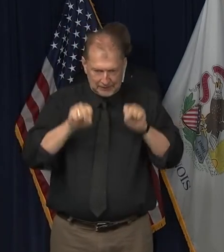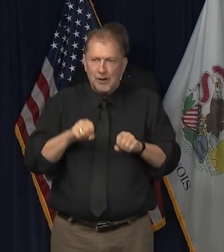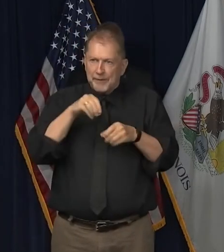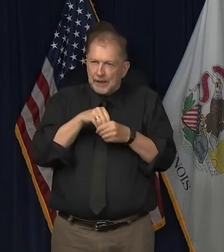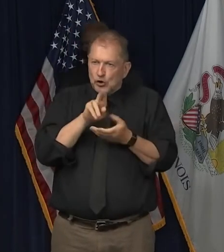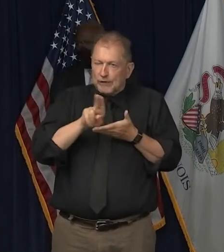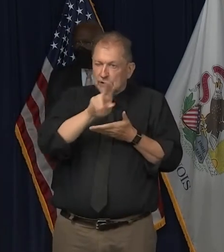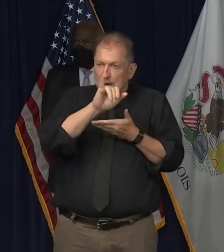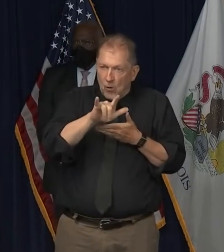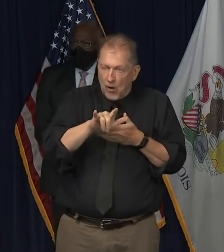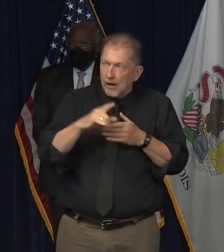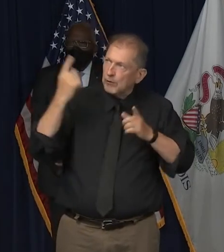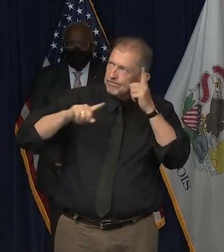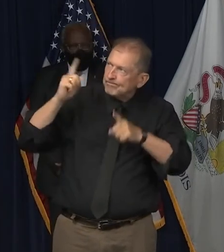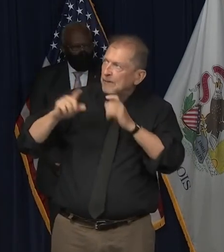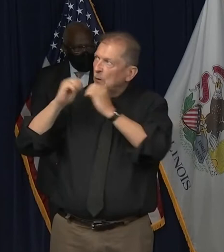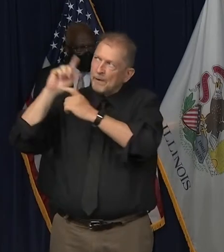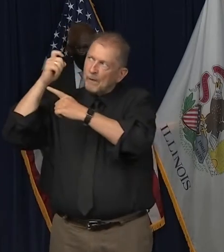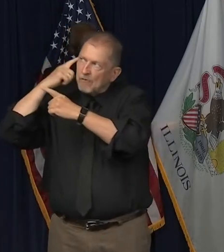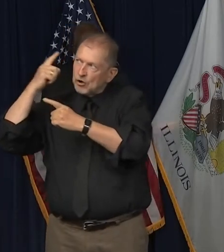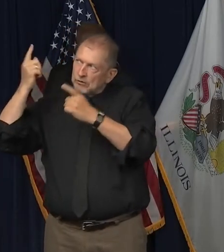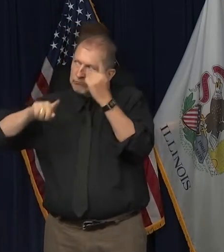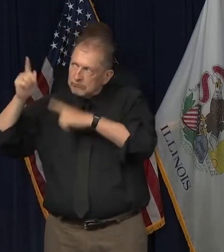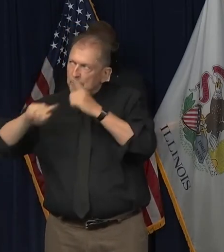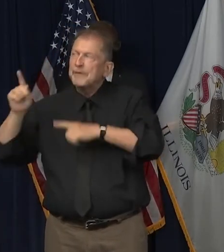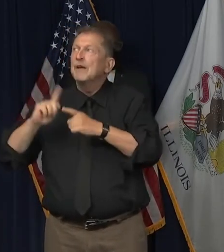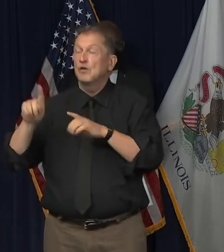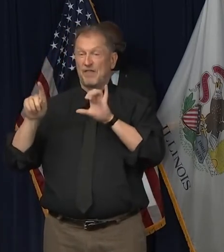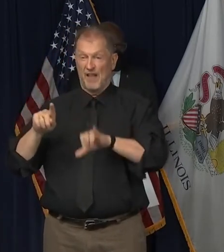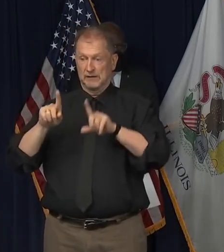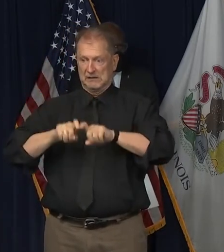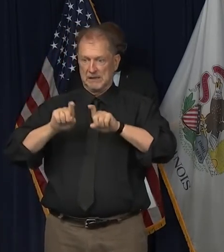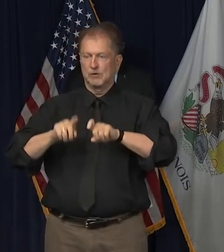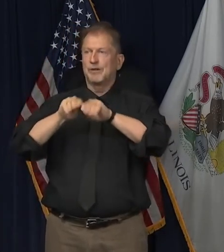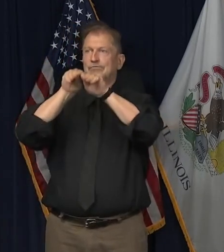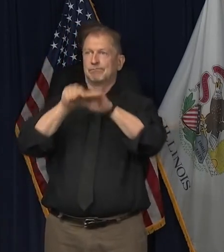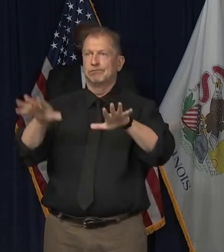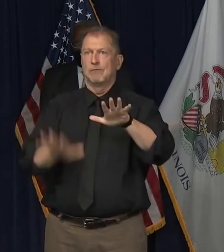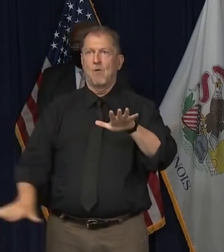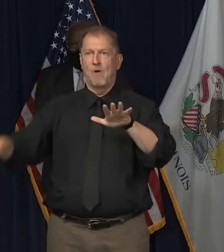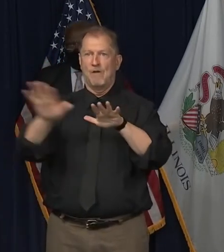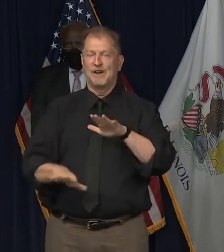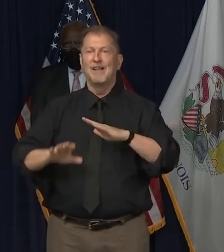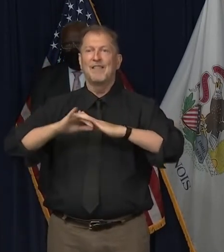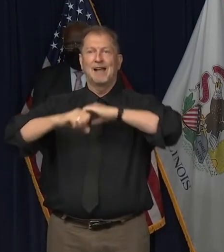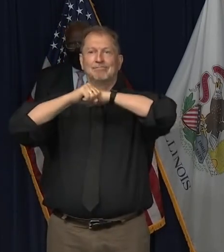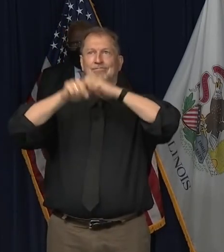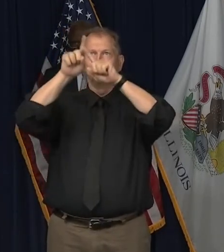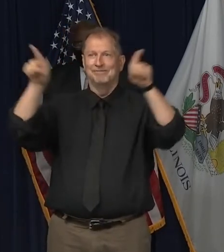working with the governor and his team to share the technology in Illinois. Known as SHIELD